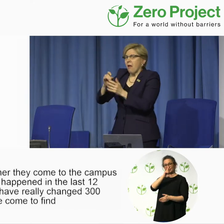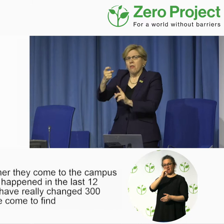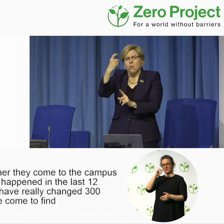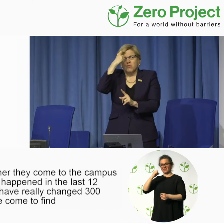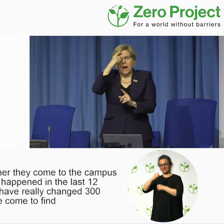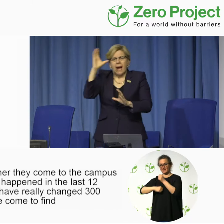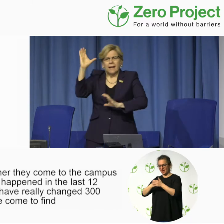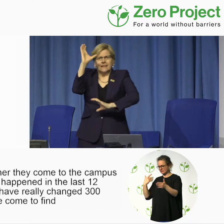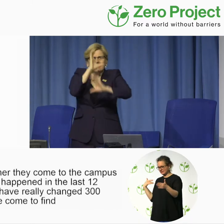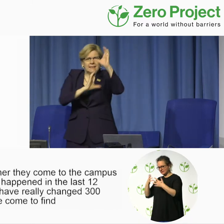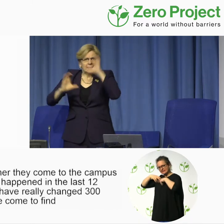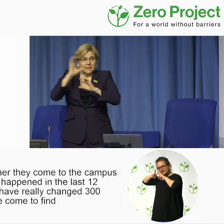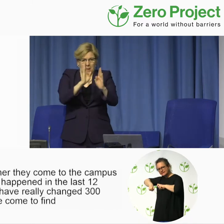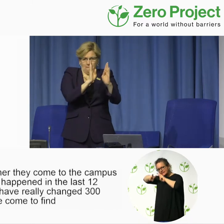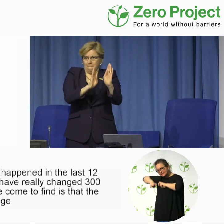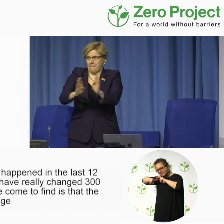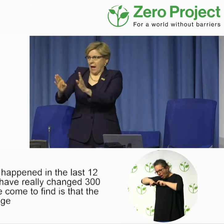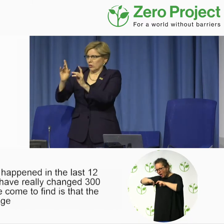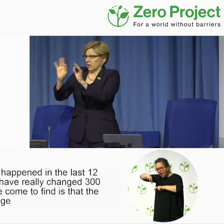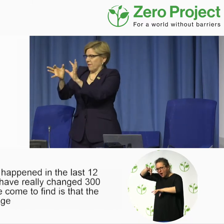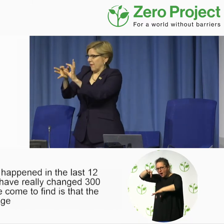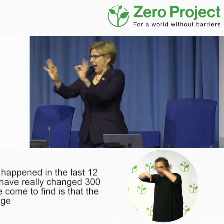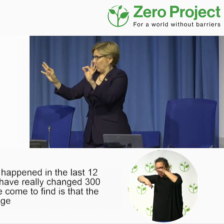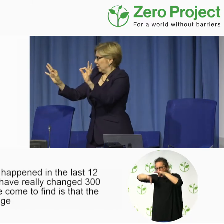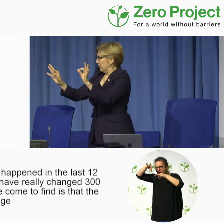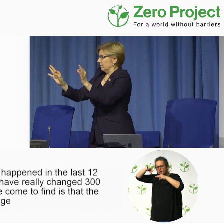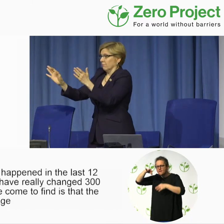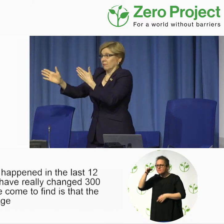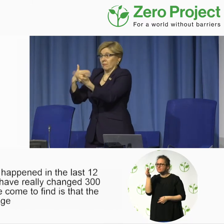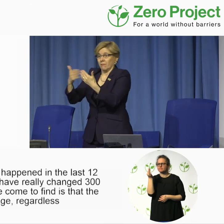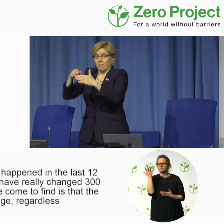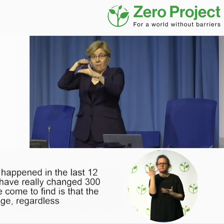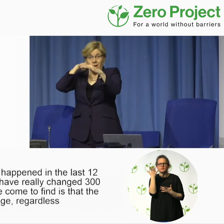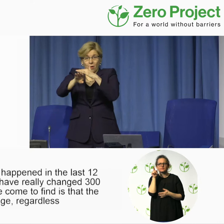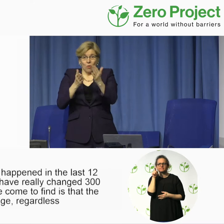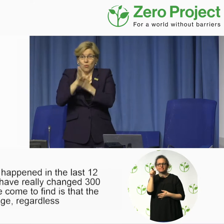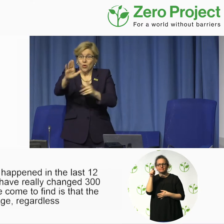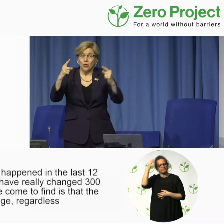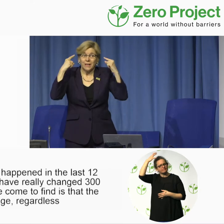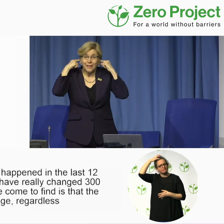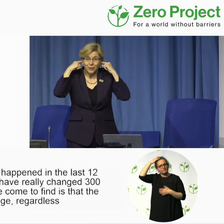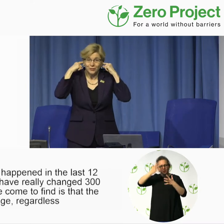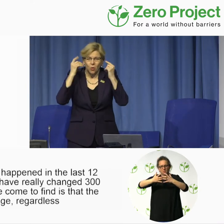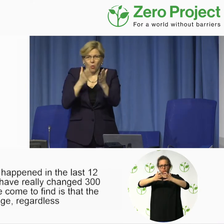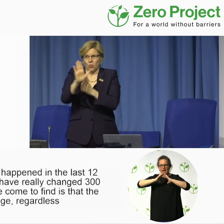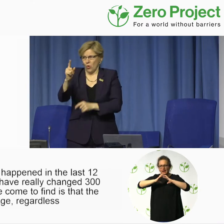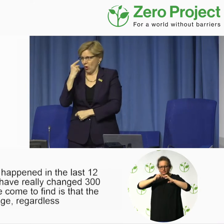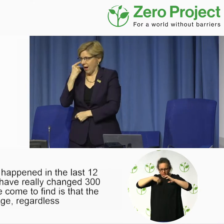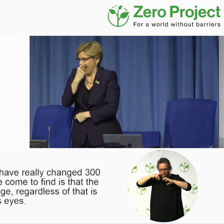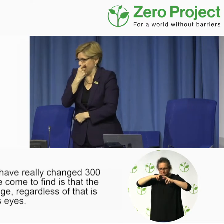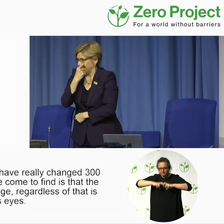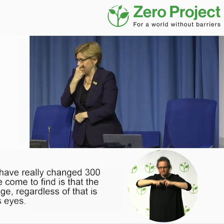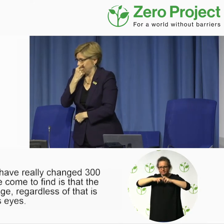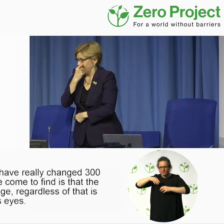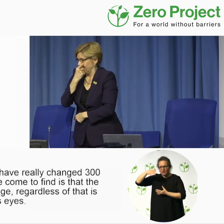What we have come to find is that the brain is seeking out patterns of language, regardless if that is happening through